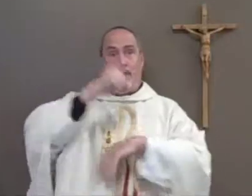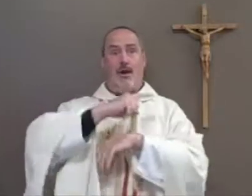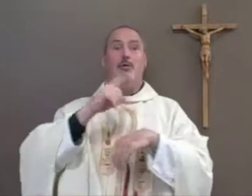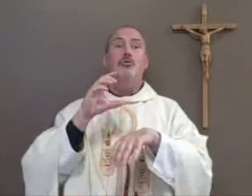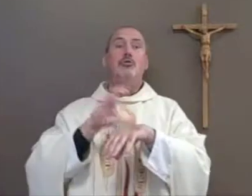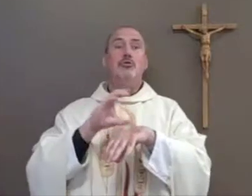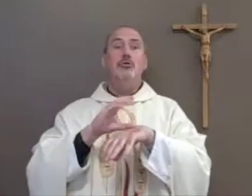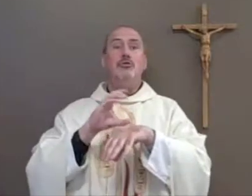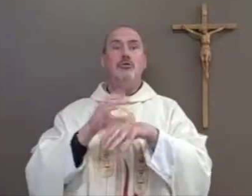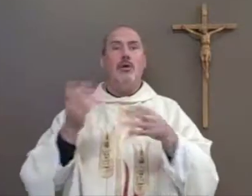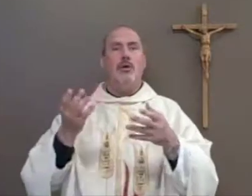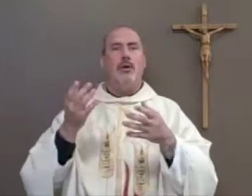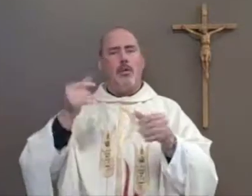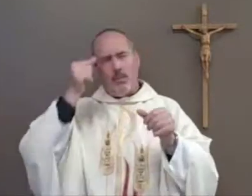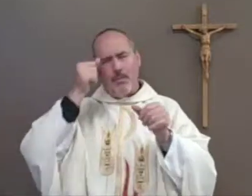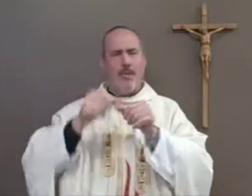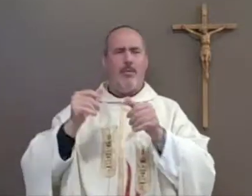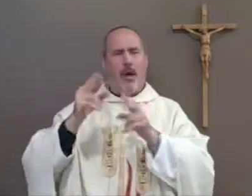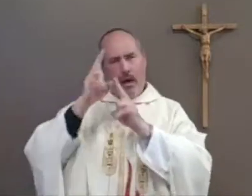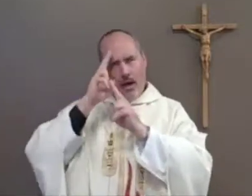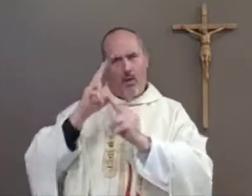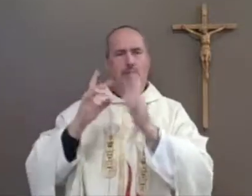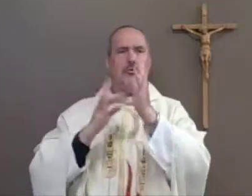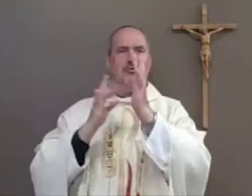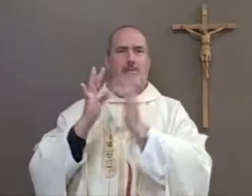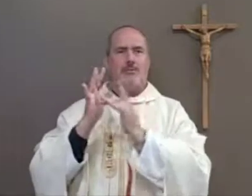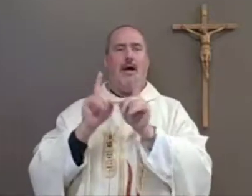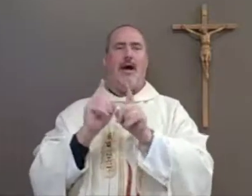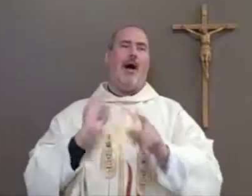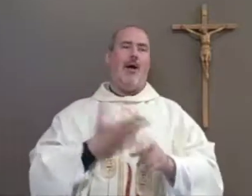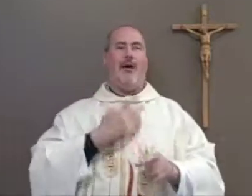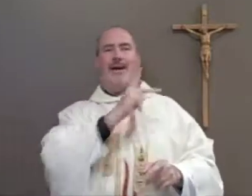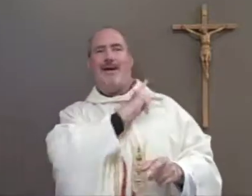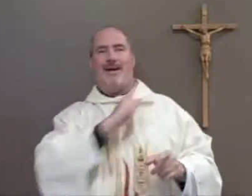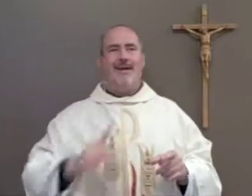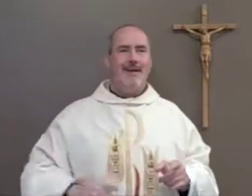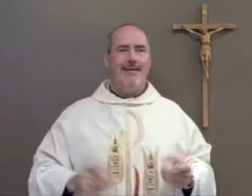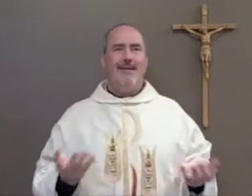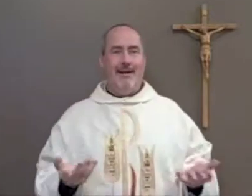Today, the church honors and commemorates Jesus as our King.